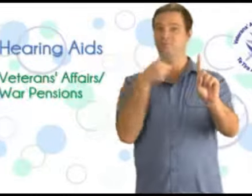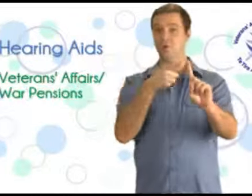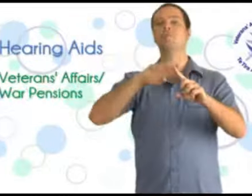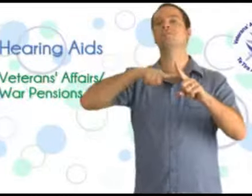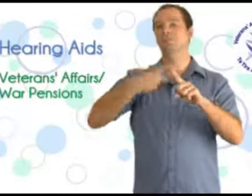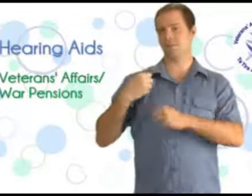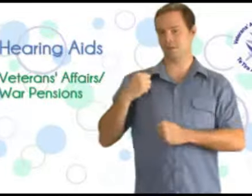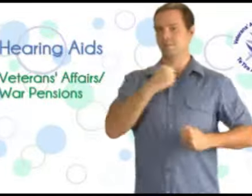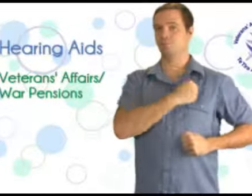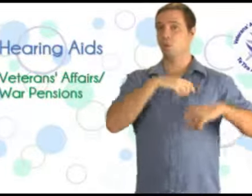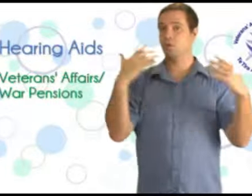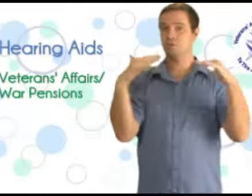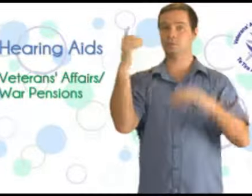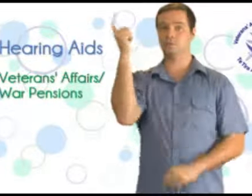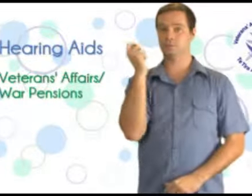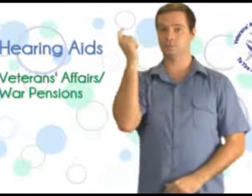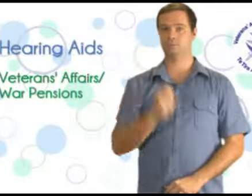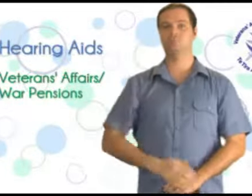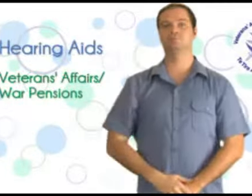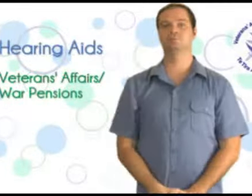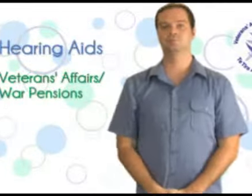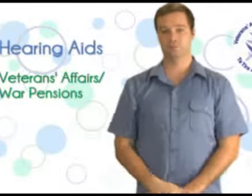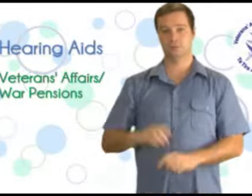Hearing aids, Veterans Affairs, War Pensions.